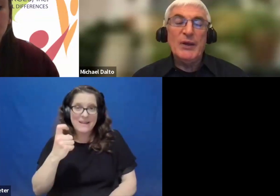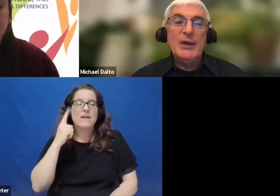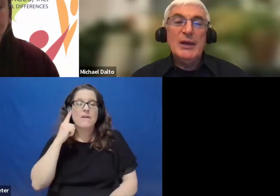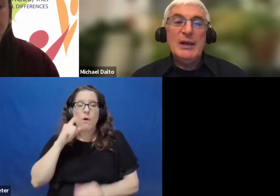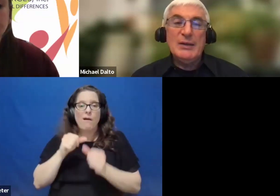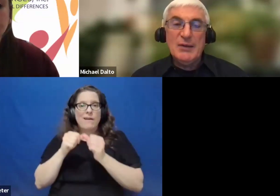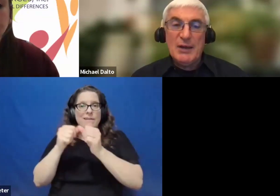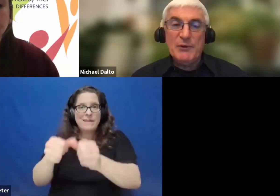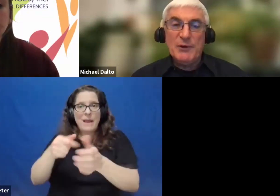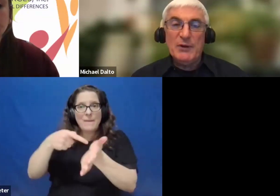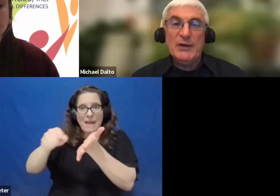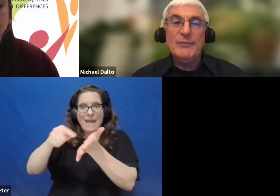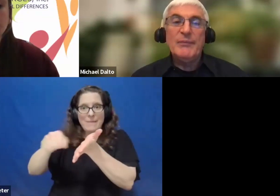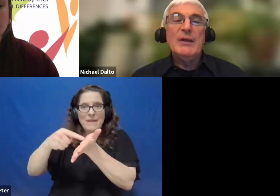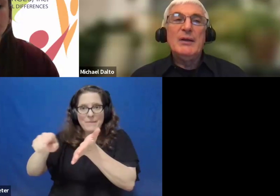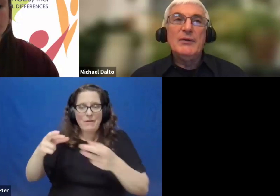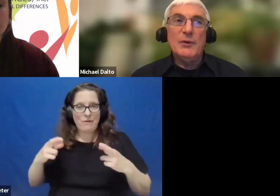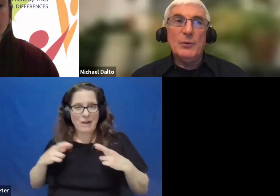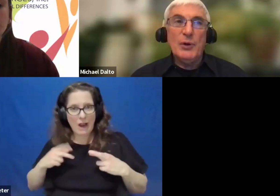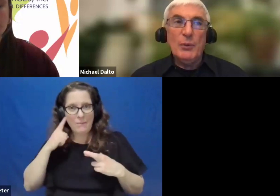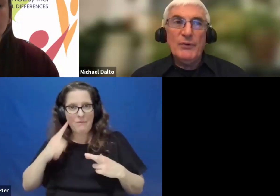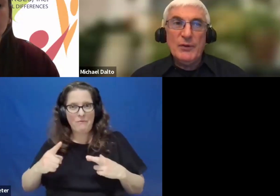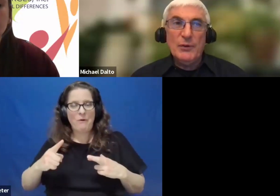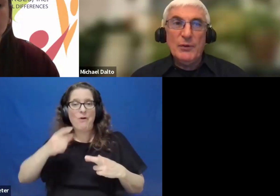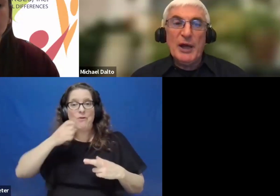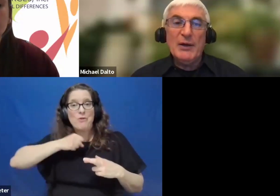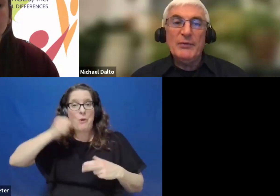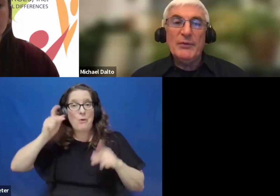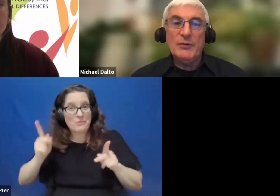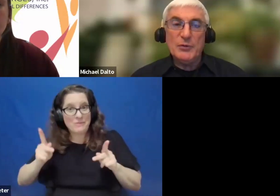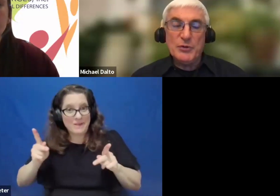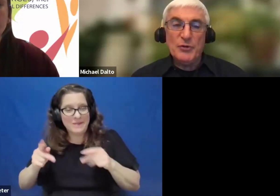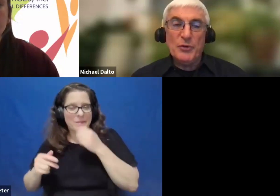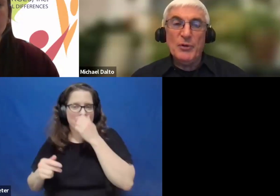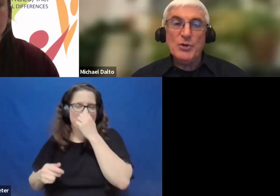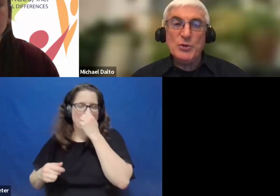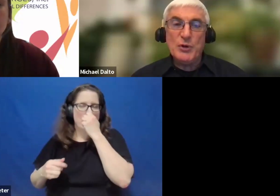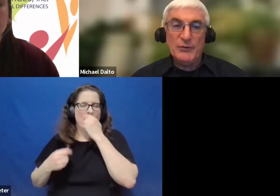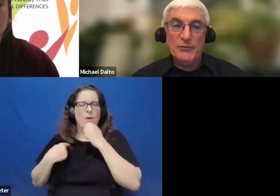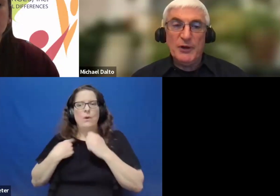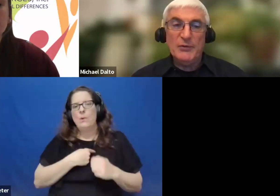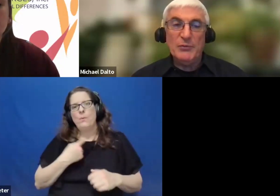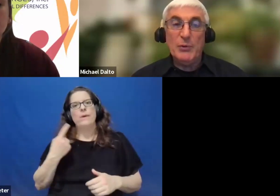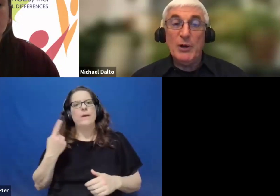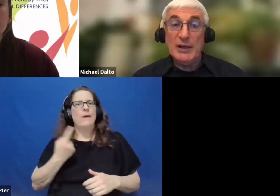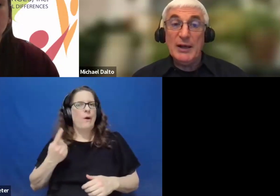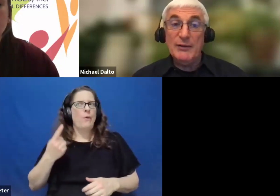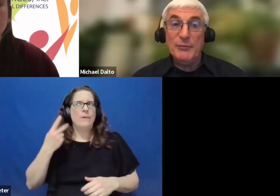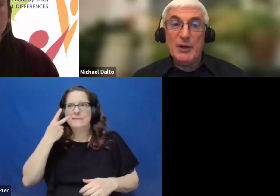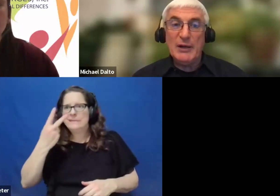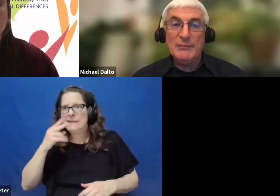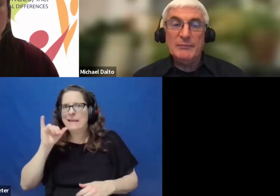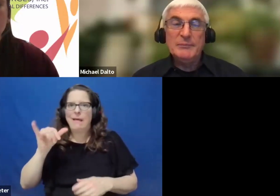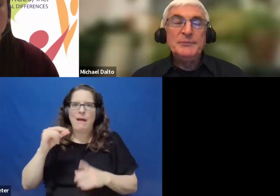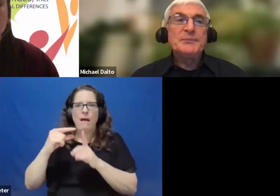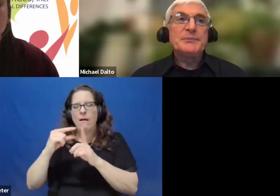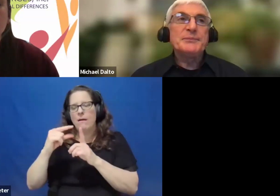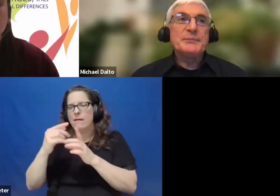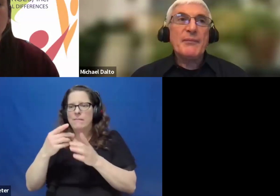boomers indefinitely. So we always hear about the Social Security Trust Fund running out of money.